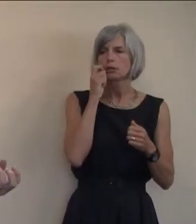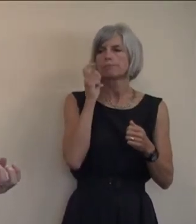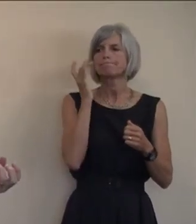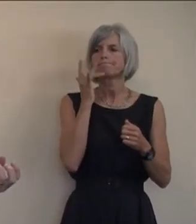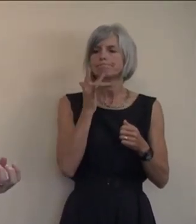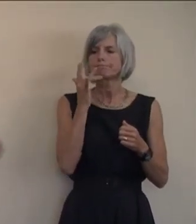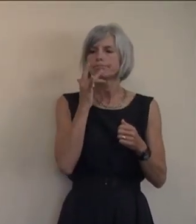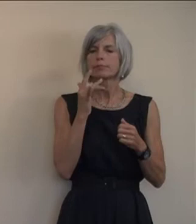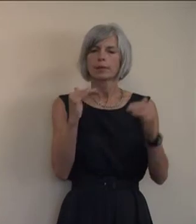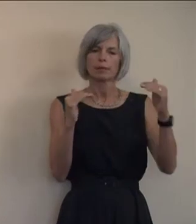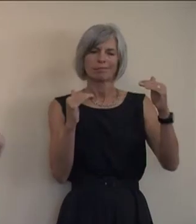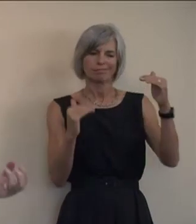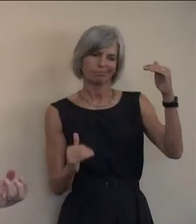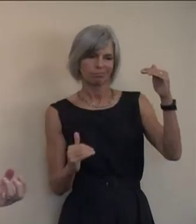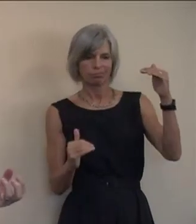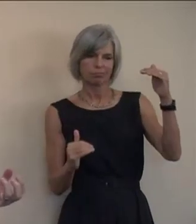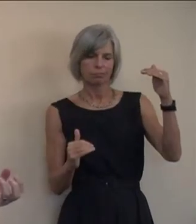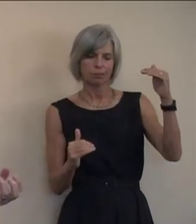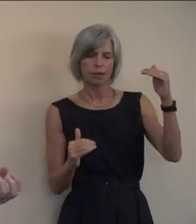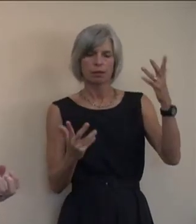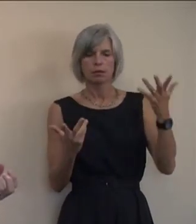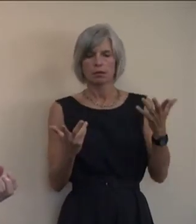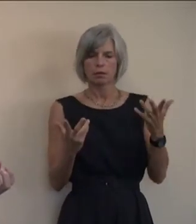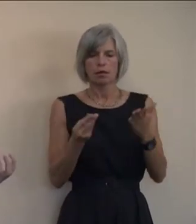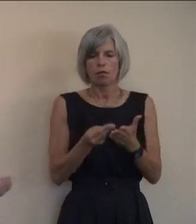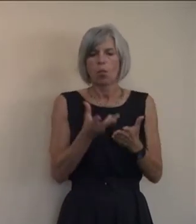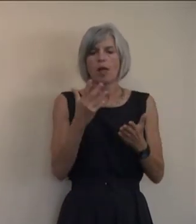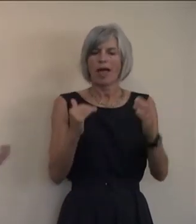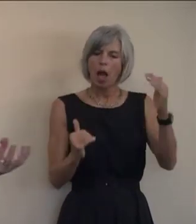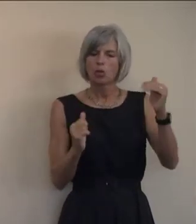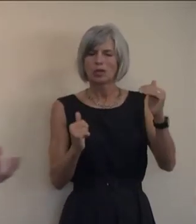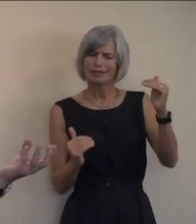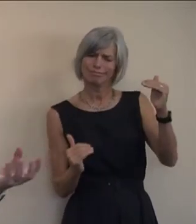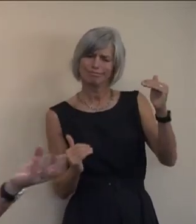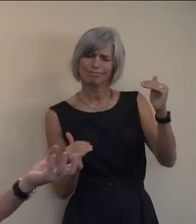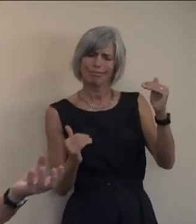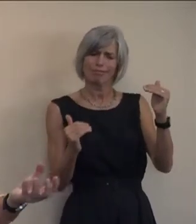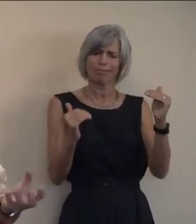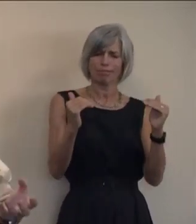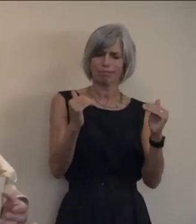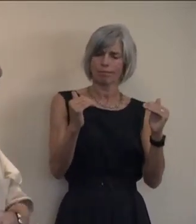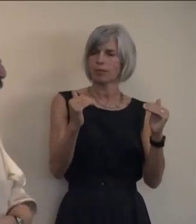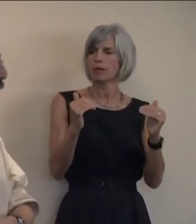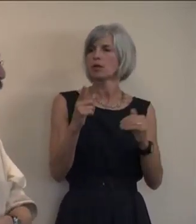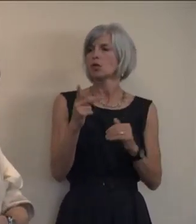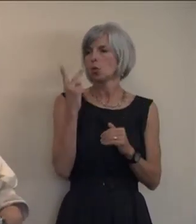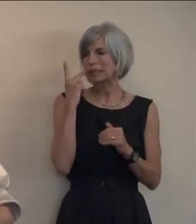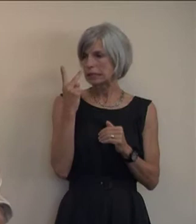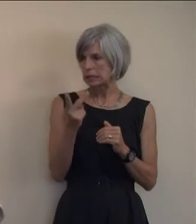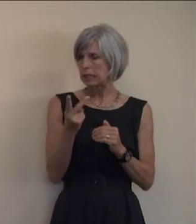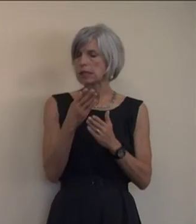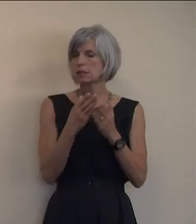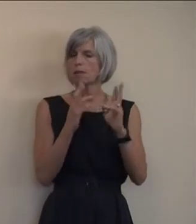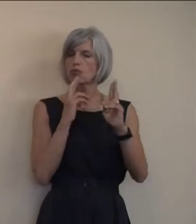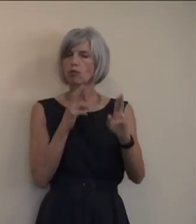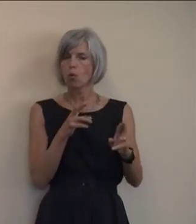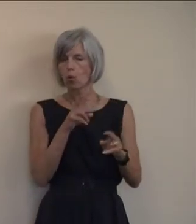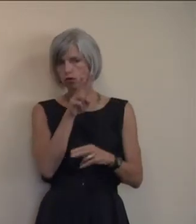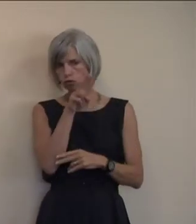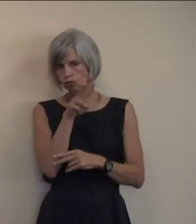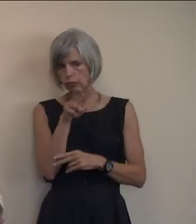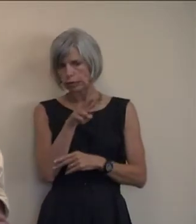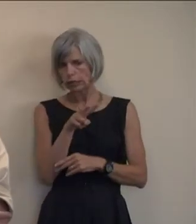experts of color, where you get to all the partners, and you can sort of see some of the reports that are issued around